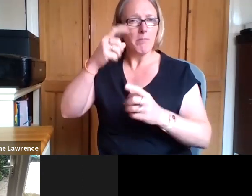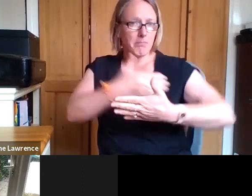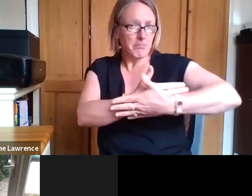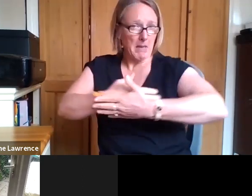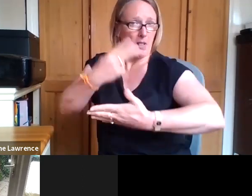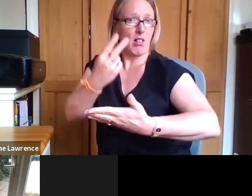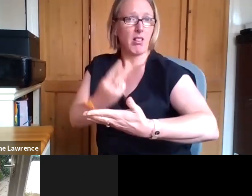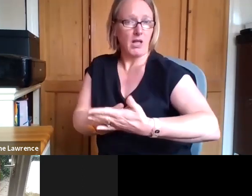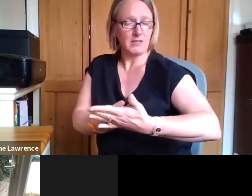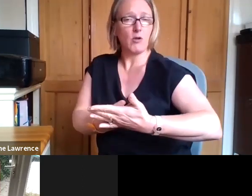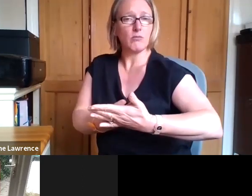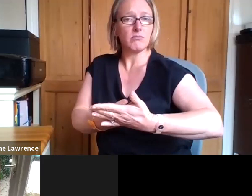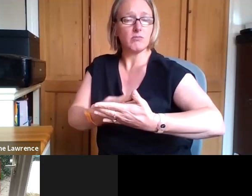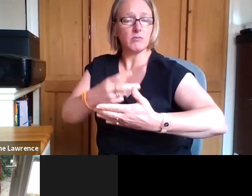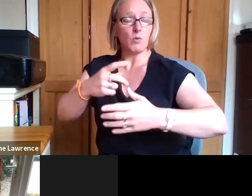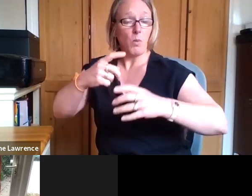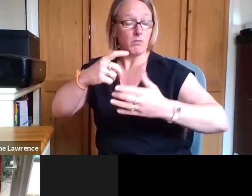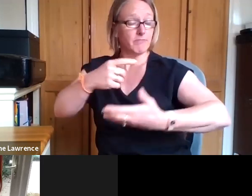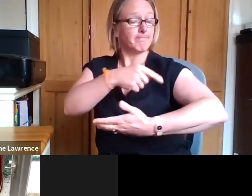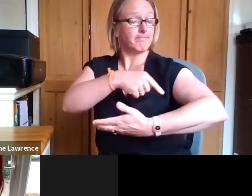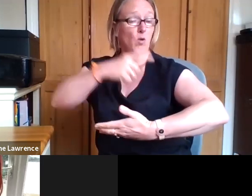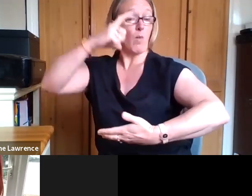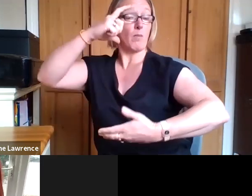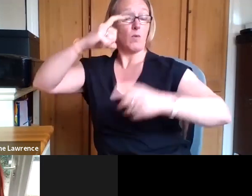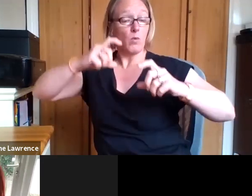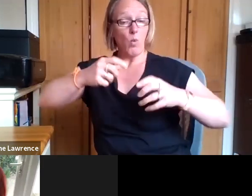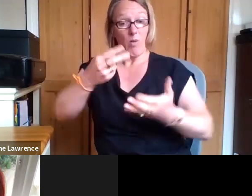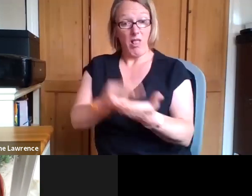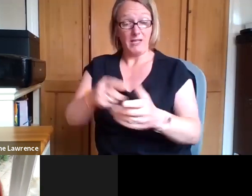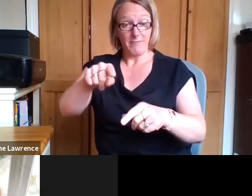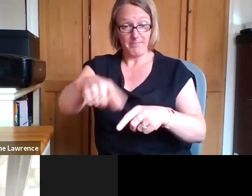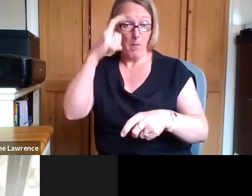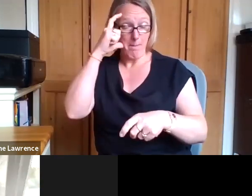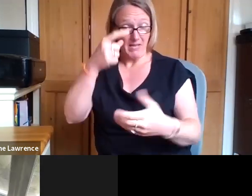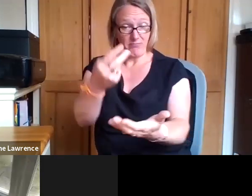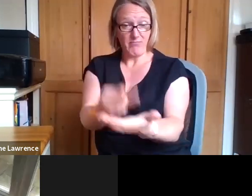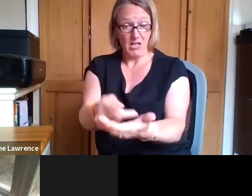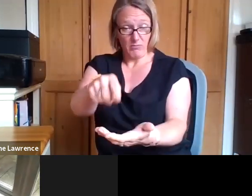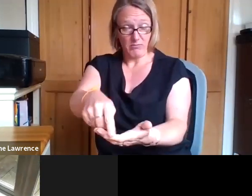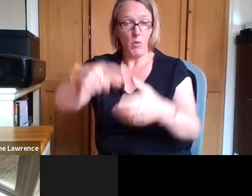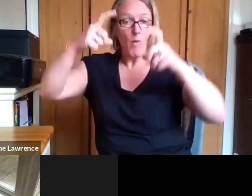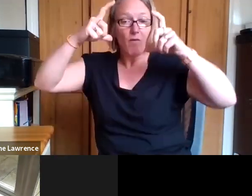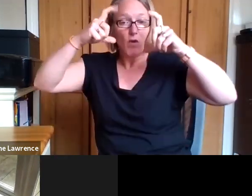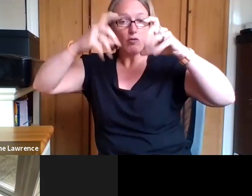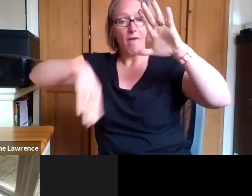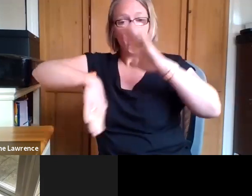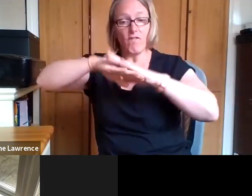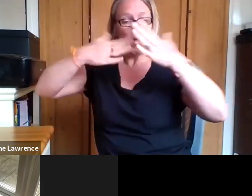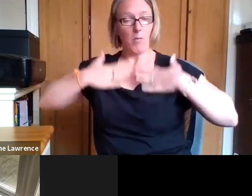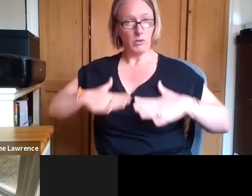can do a full body. And then we can go a little bit closer and do just a face.